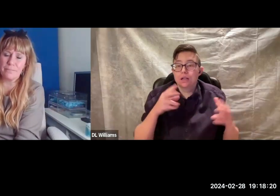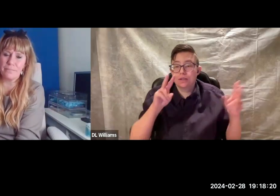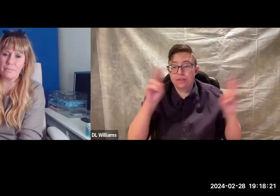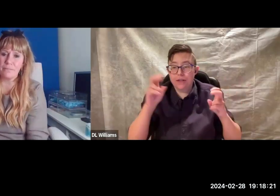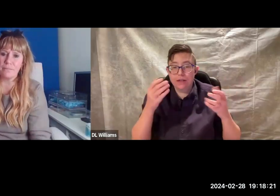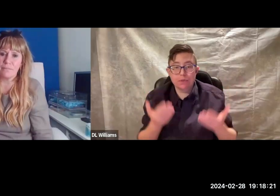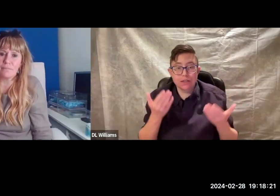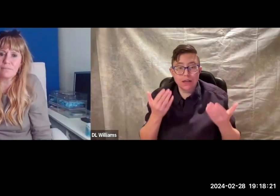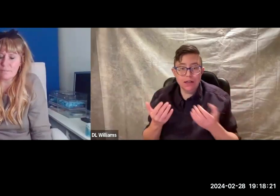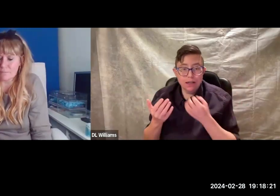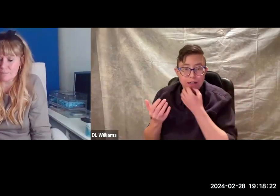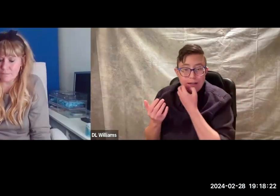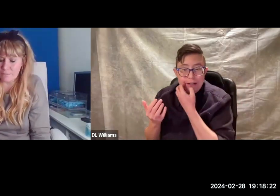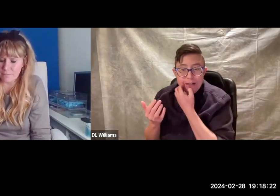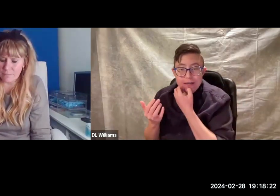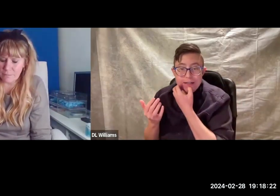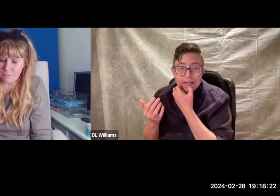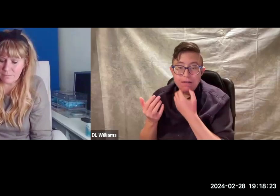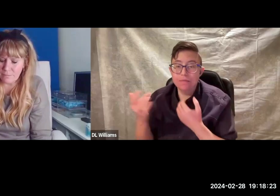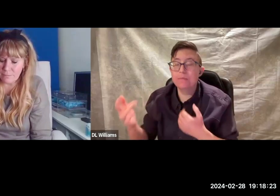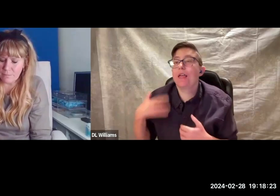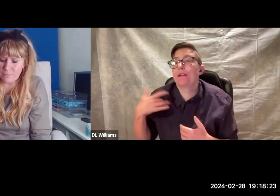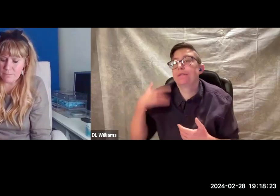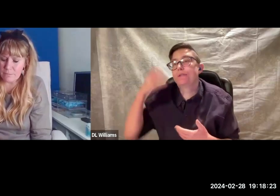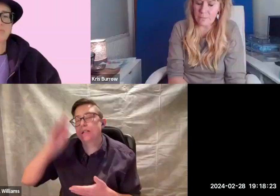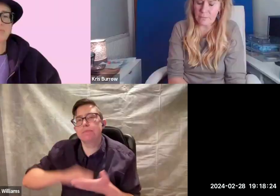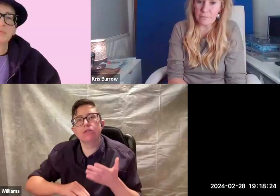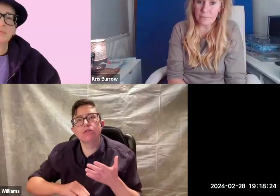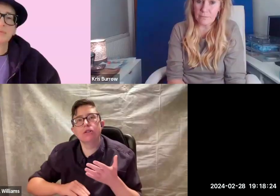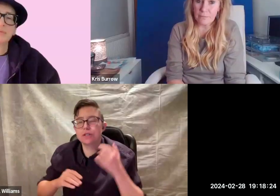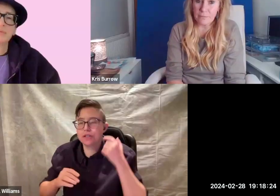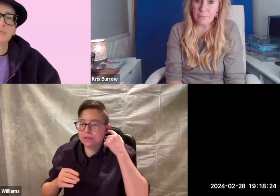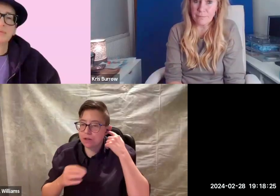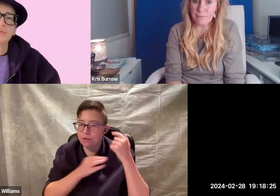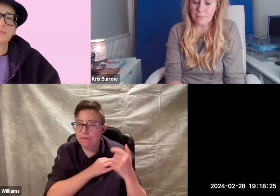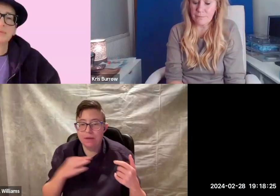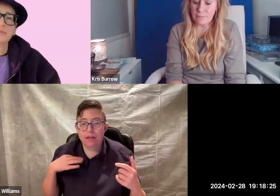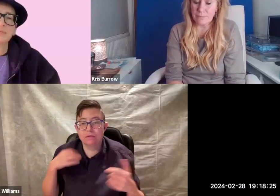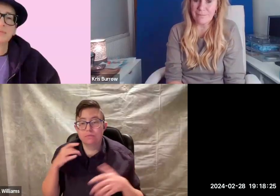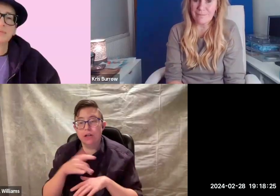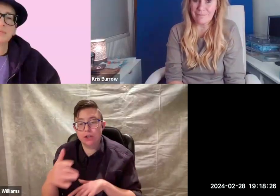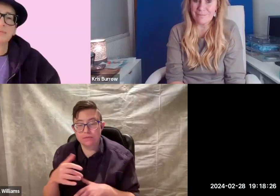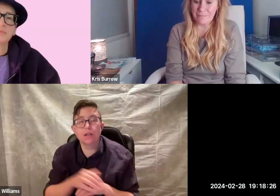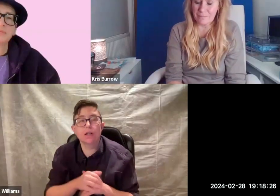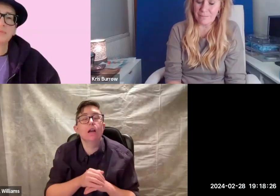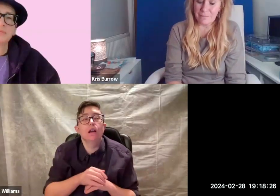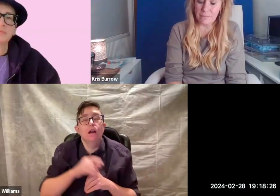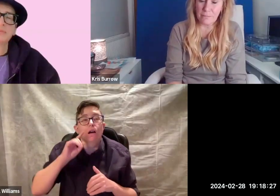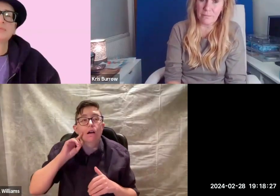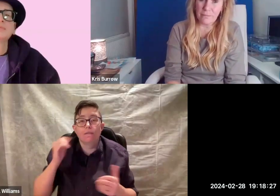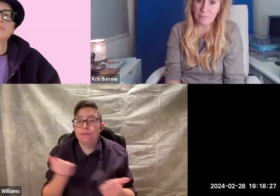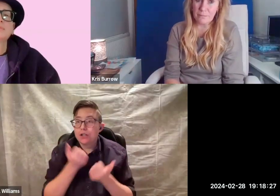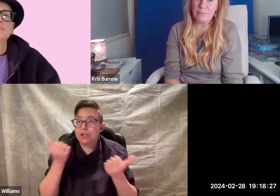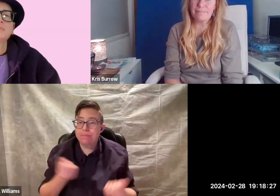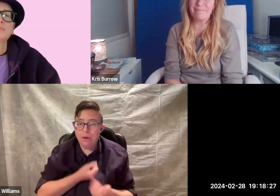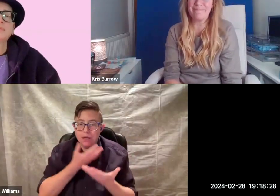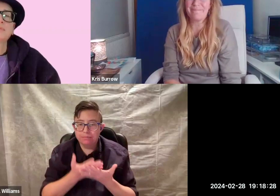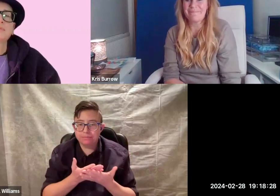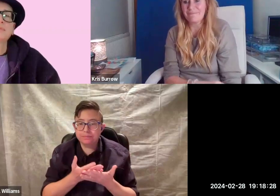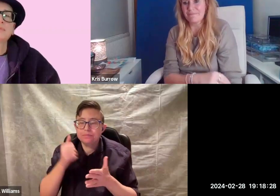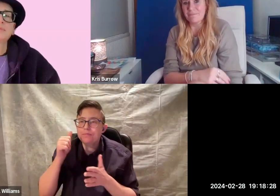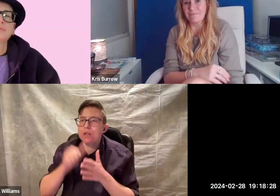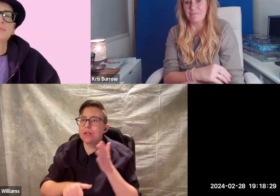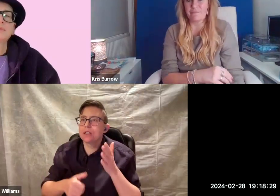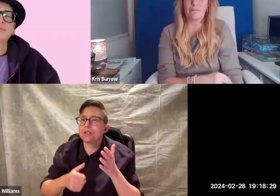So the theme today needs lived experience of the medical profession. I finished a